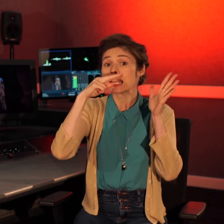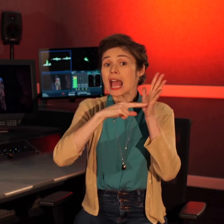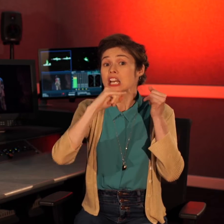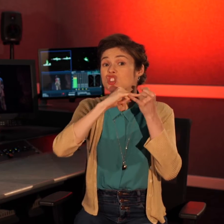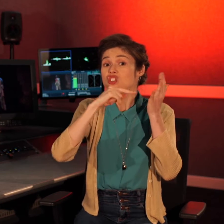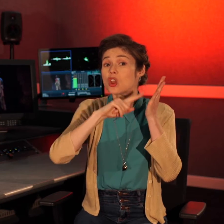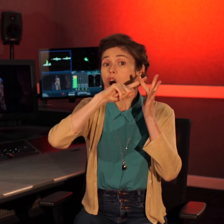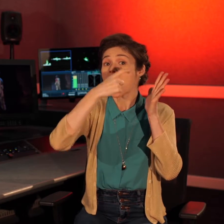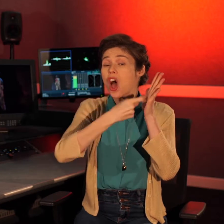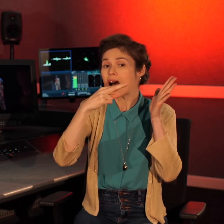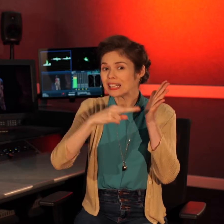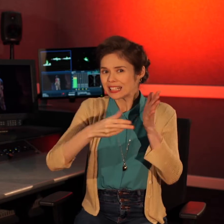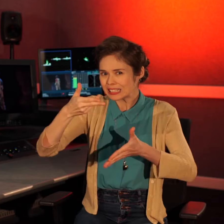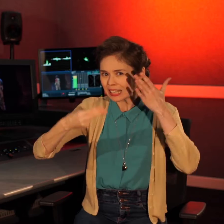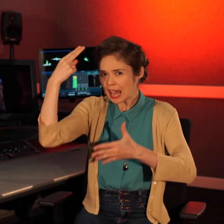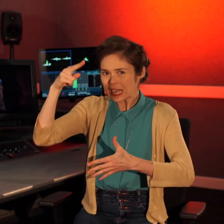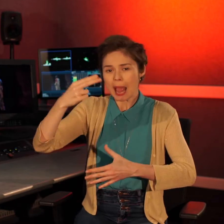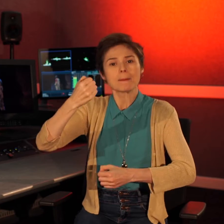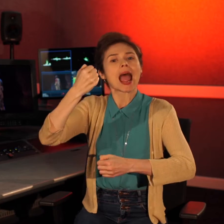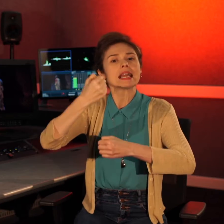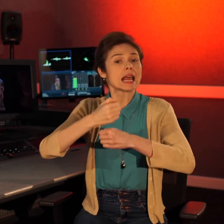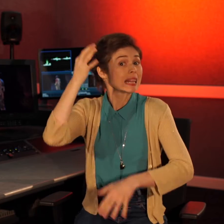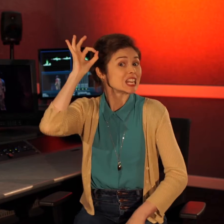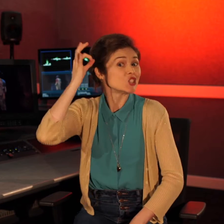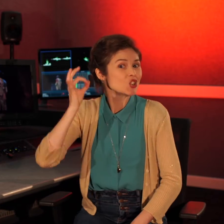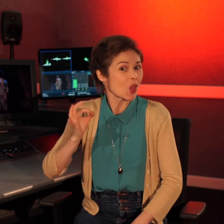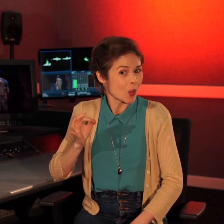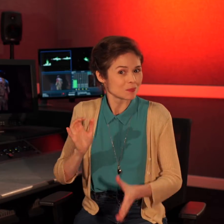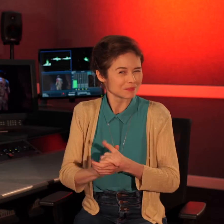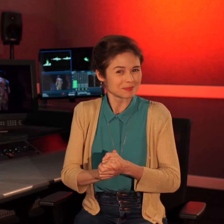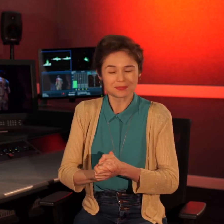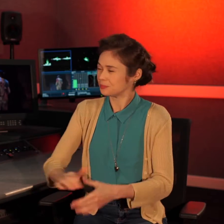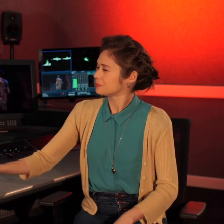And Guildenstern, and here's her sign name.